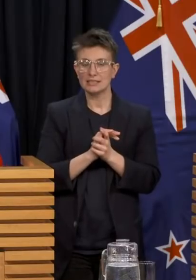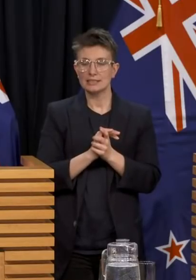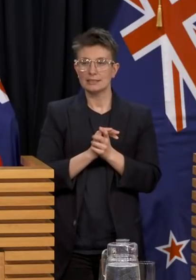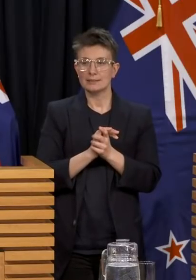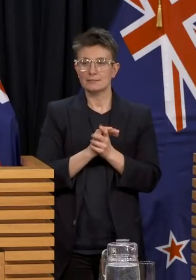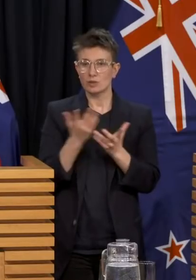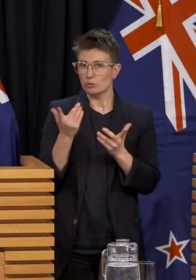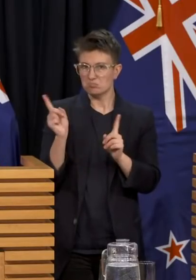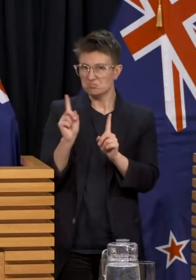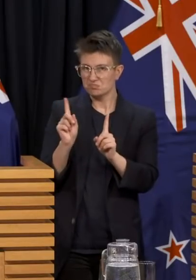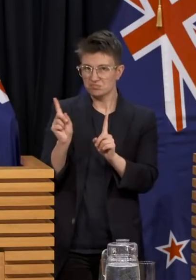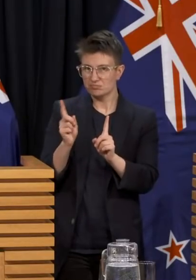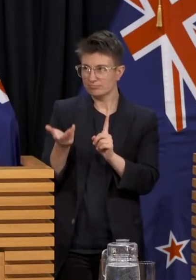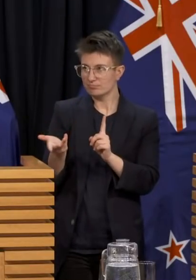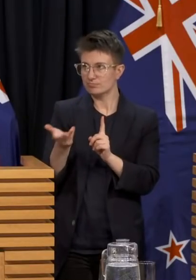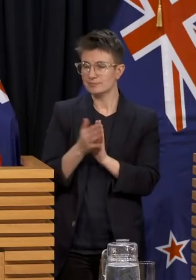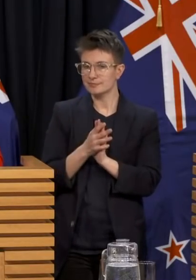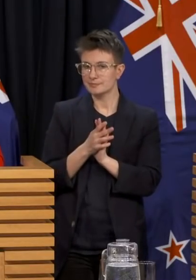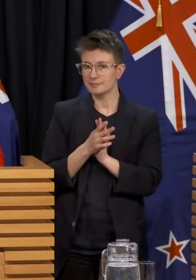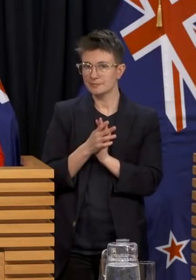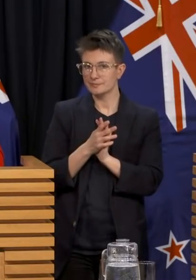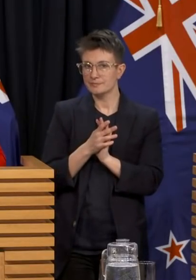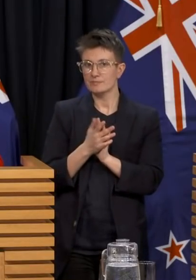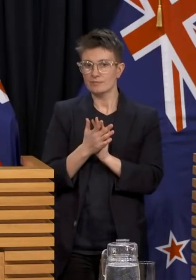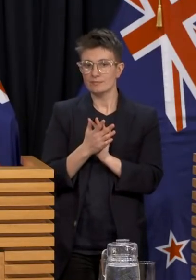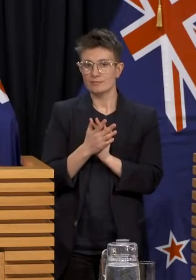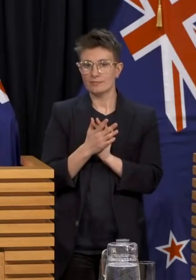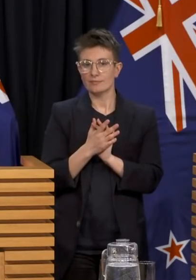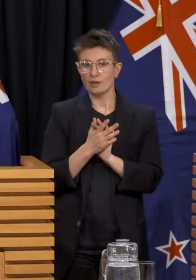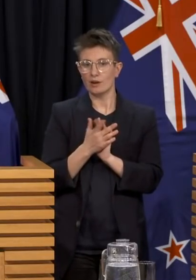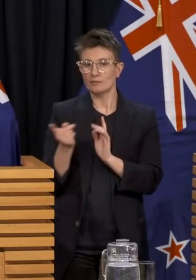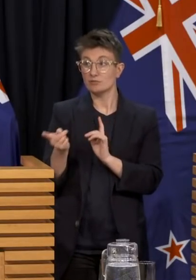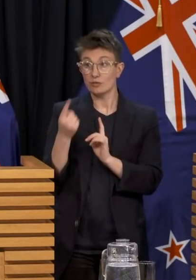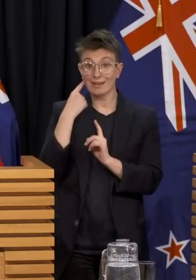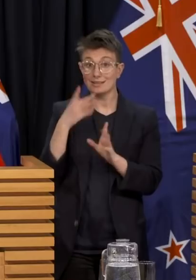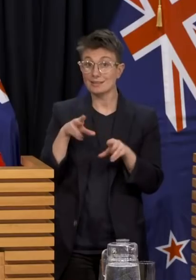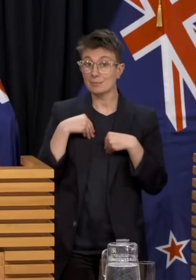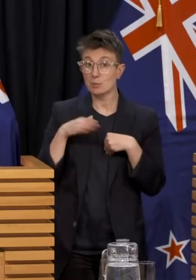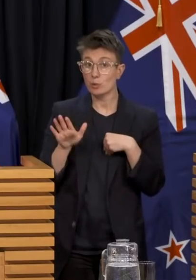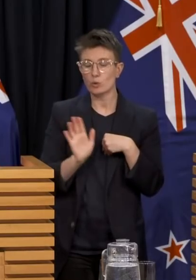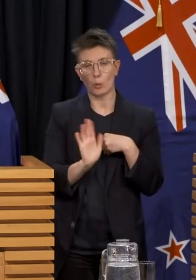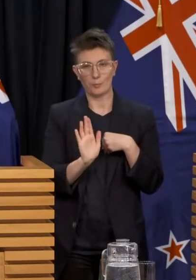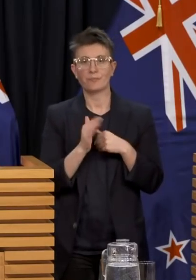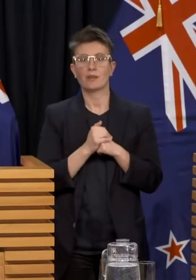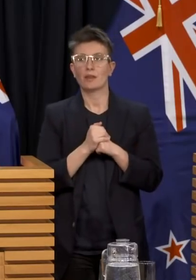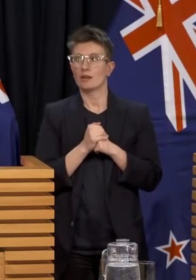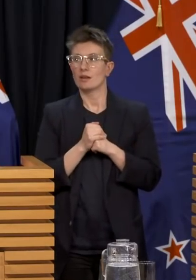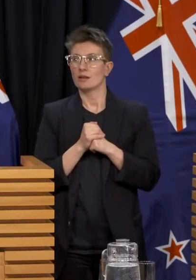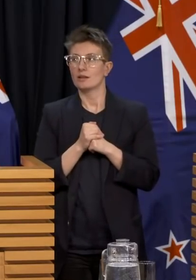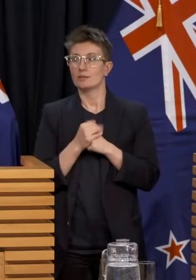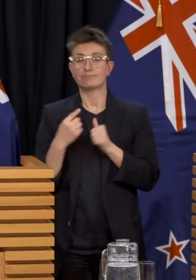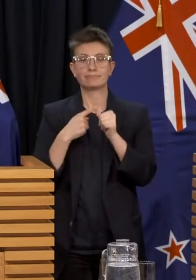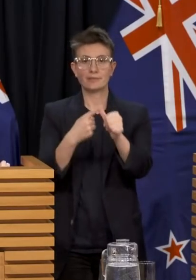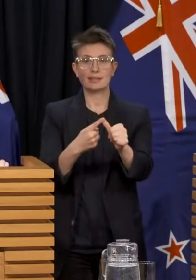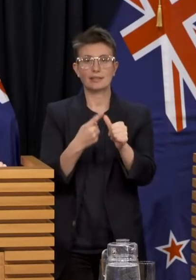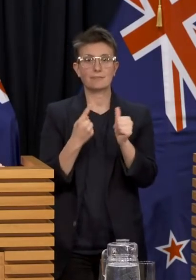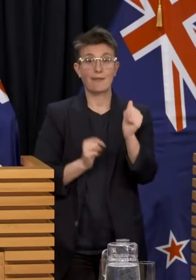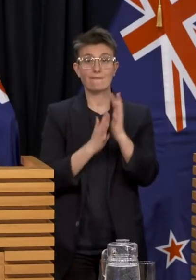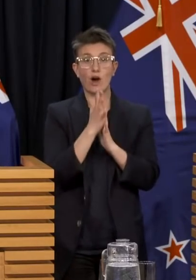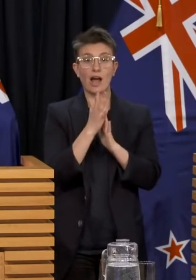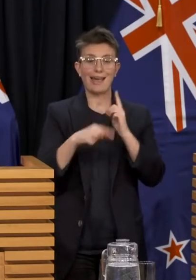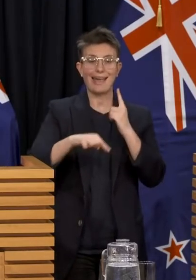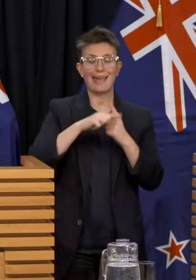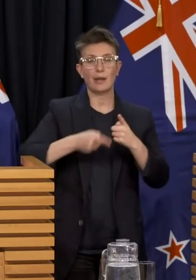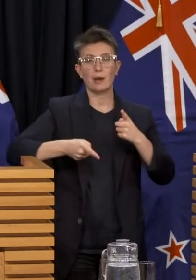to answer the last part of your question, no. Fire and Emergency New Zealand brought in Judge Carol Shaw